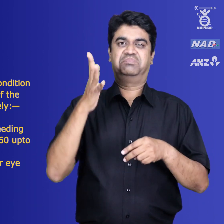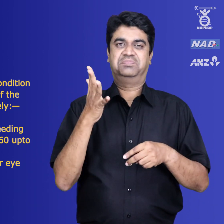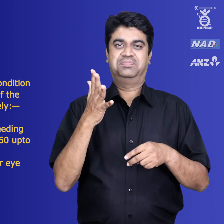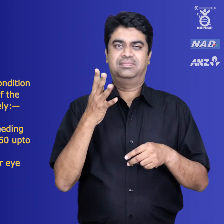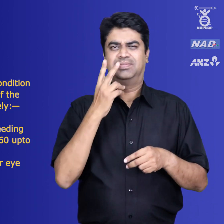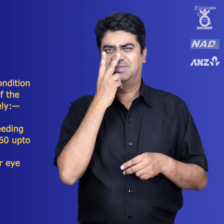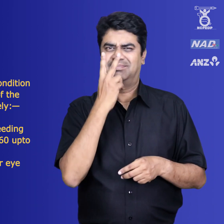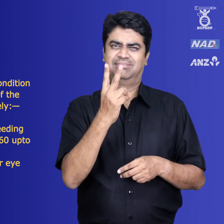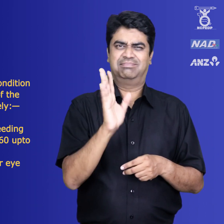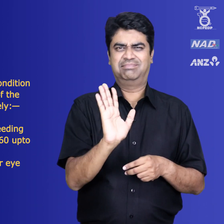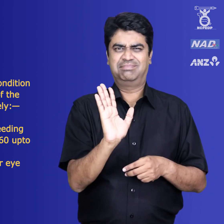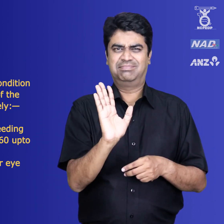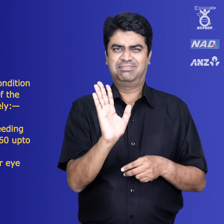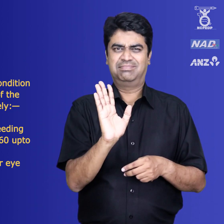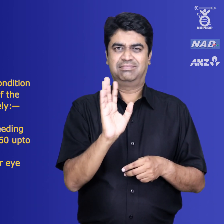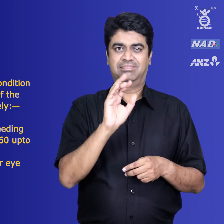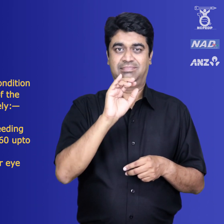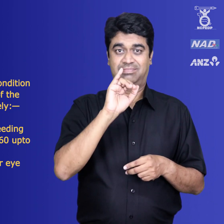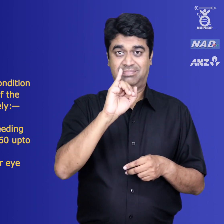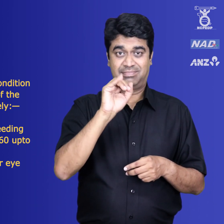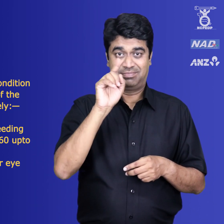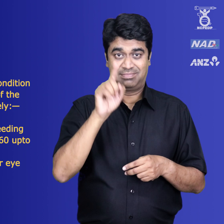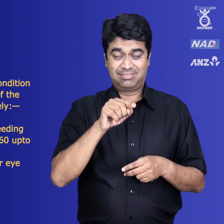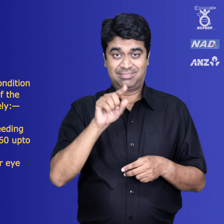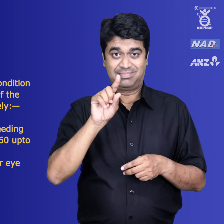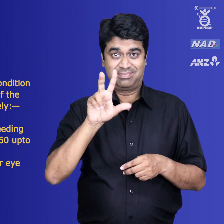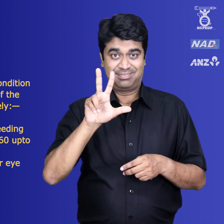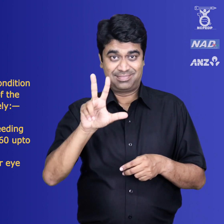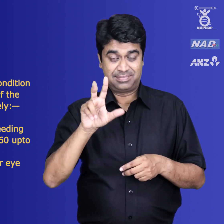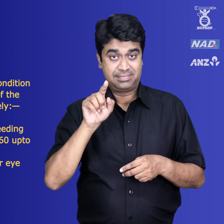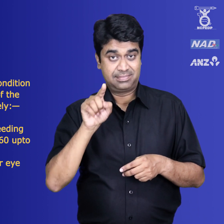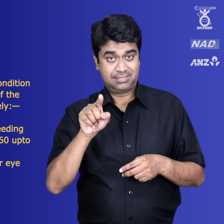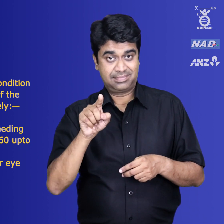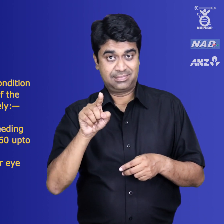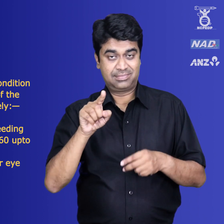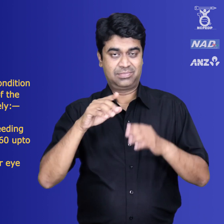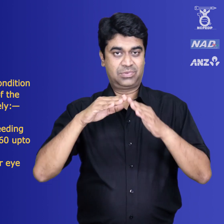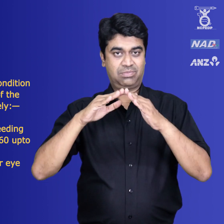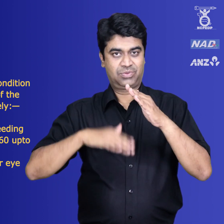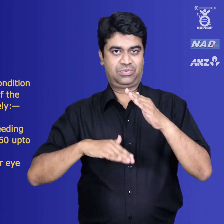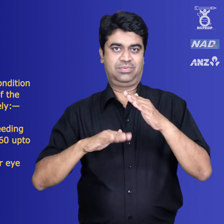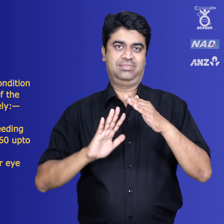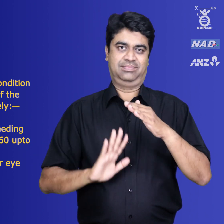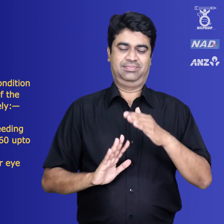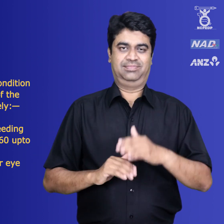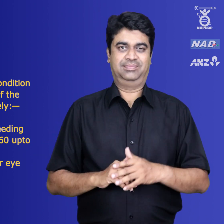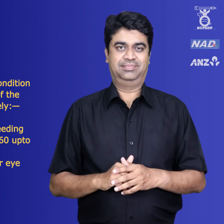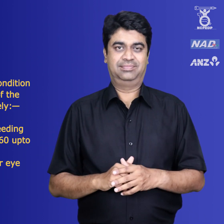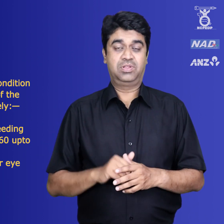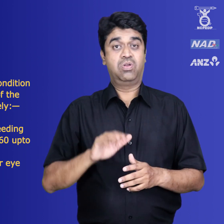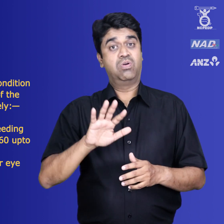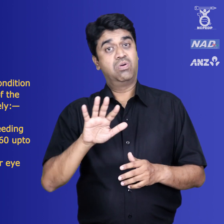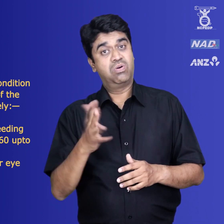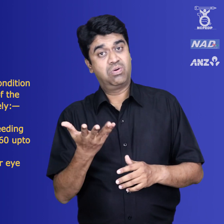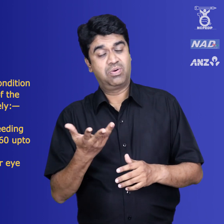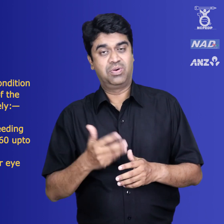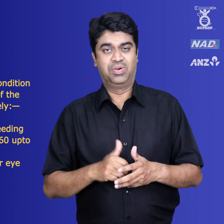namely visual acuity not exceeding 6 by 18 or less than 20 by